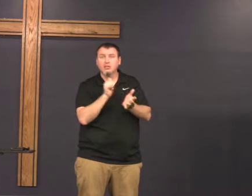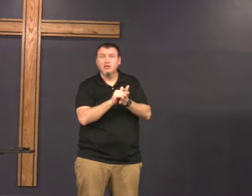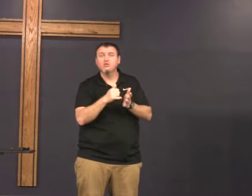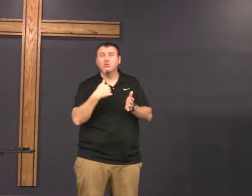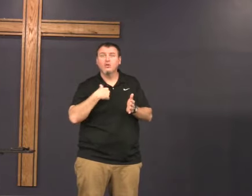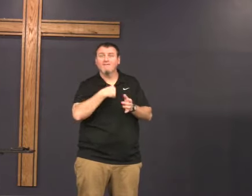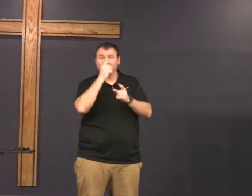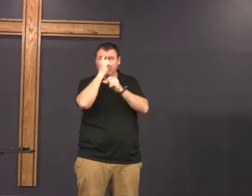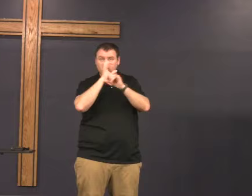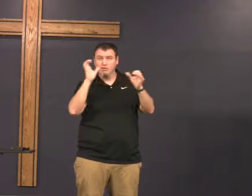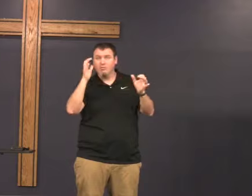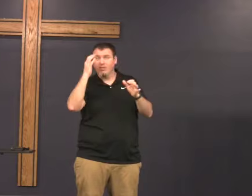Now, secret,